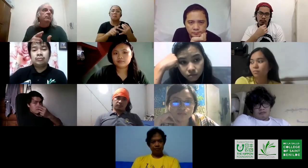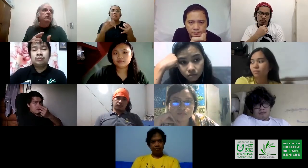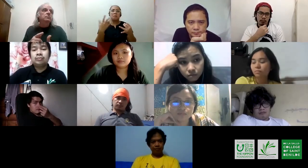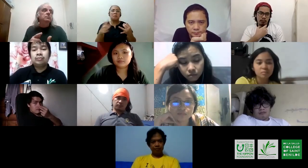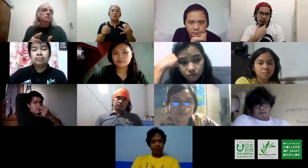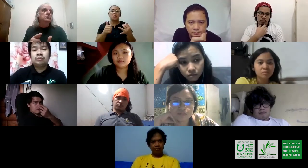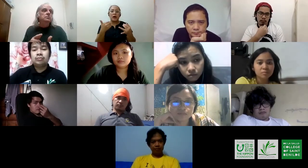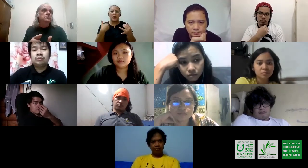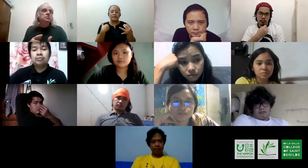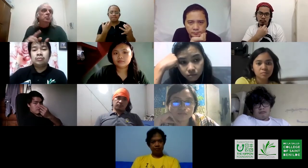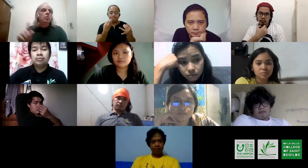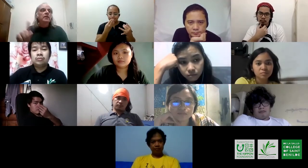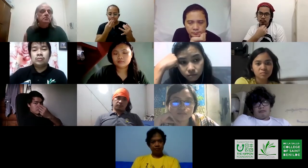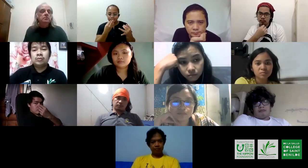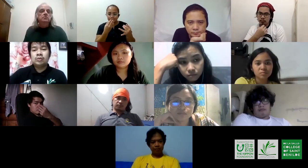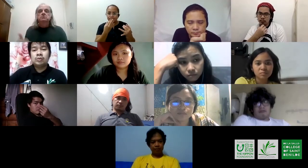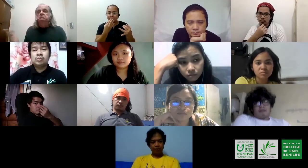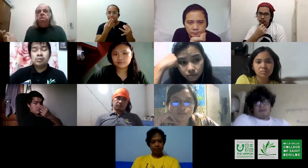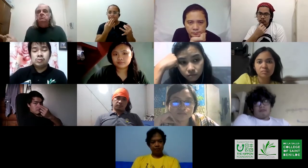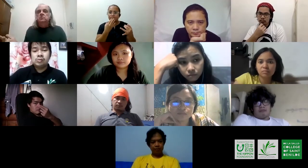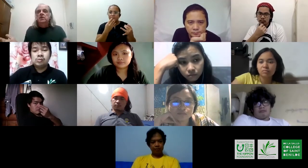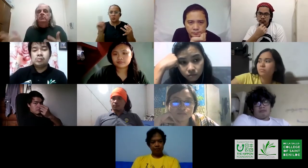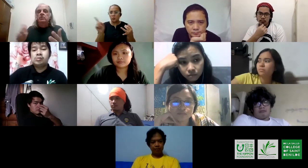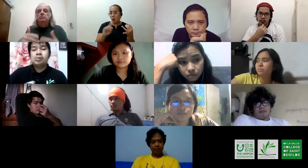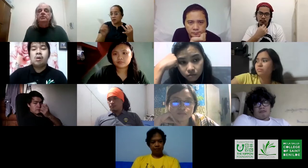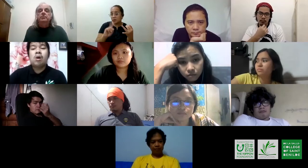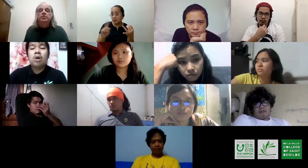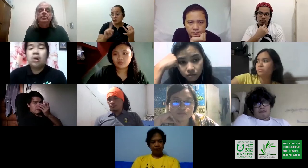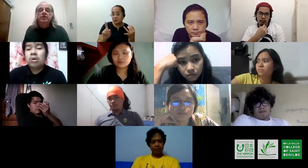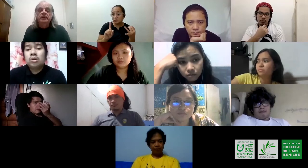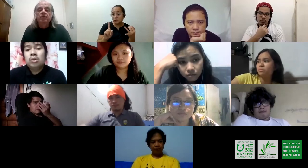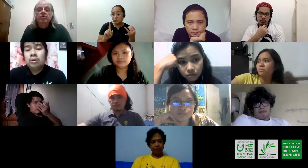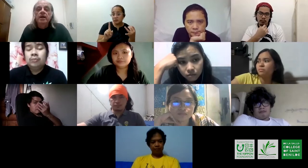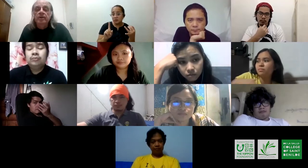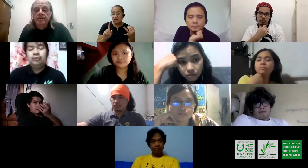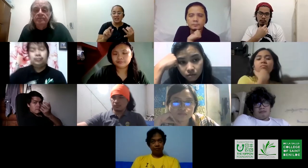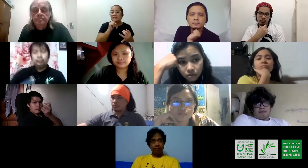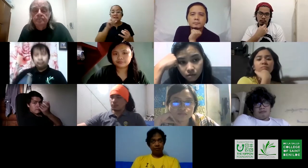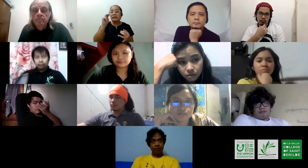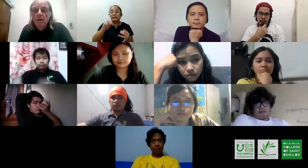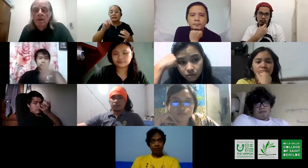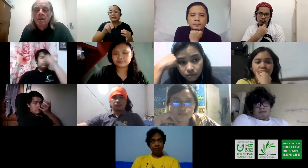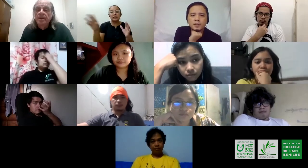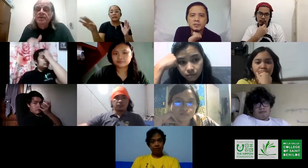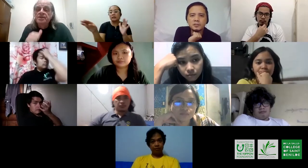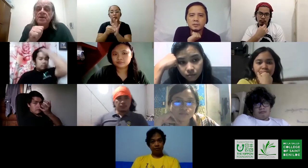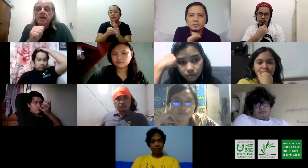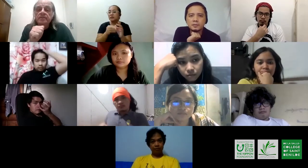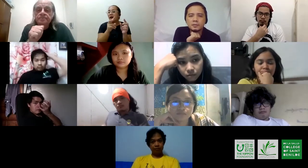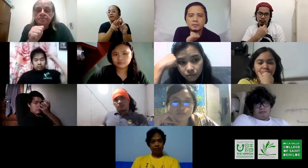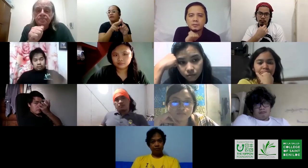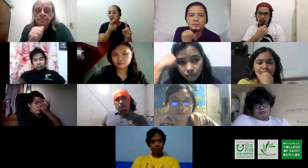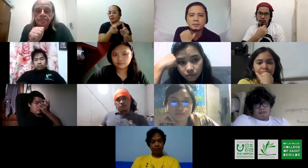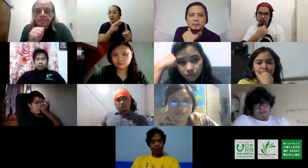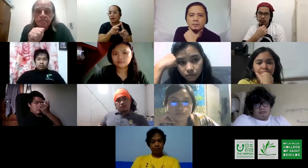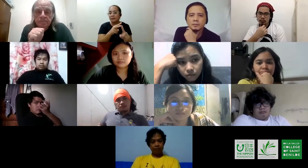have what? Then you don't need to put it in the vocabulary. But this